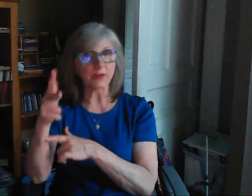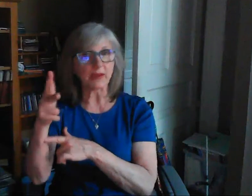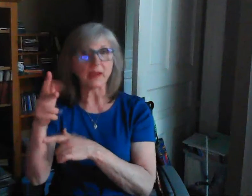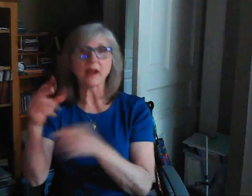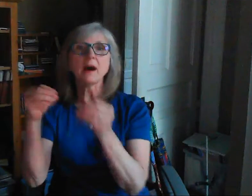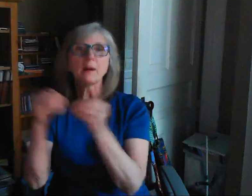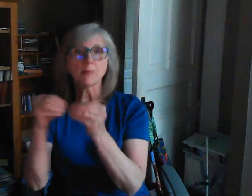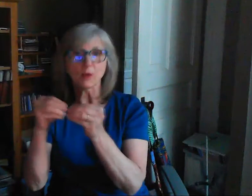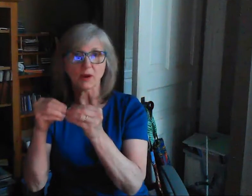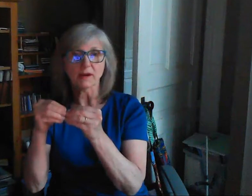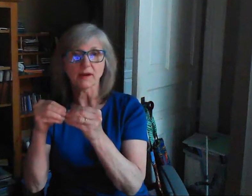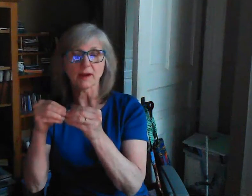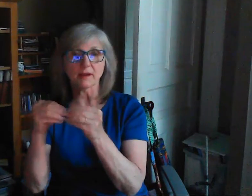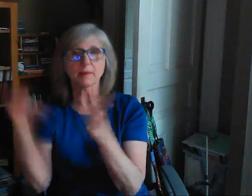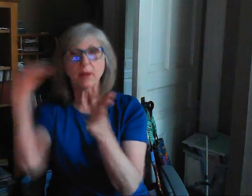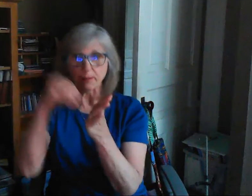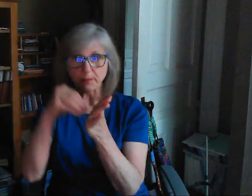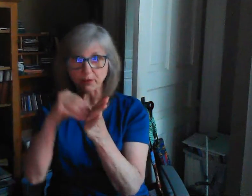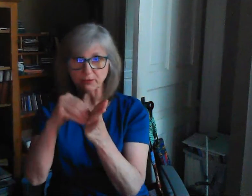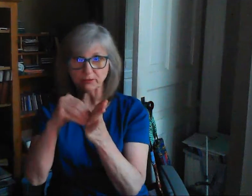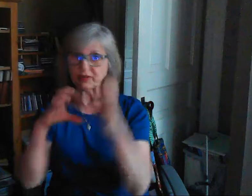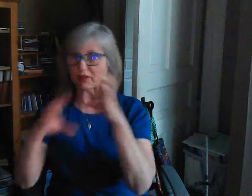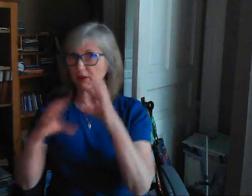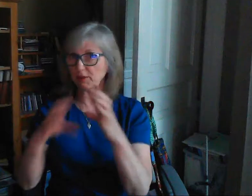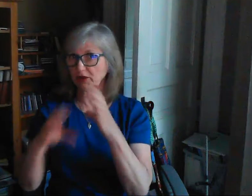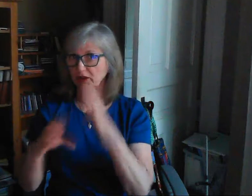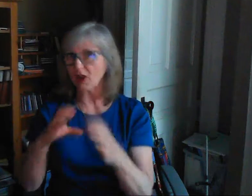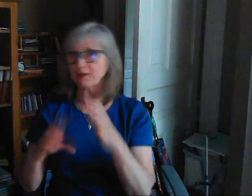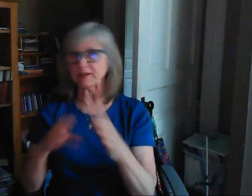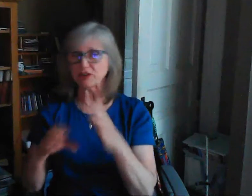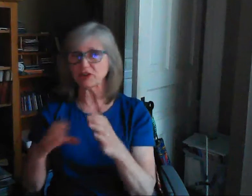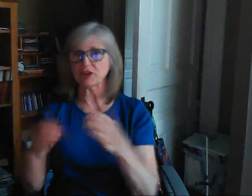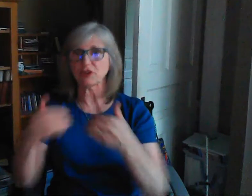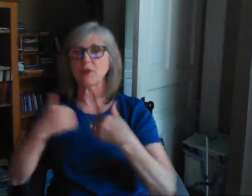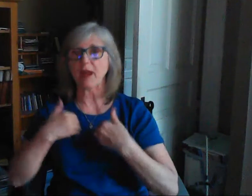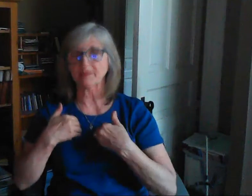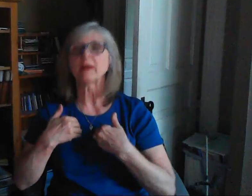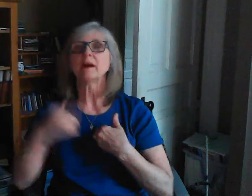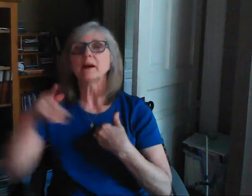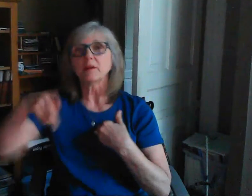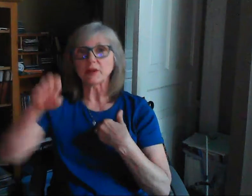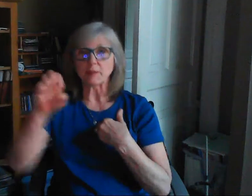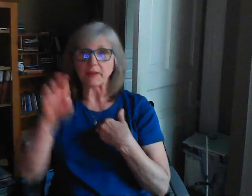2-3 more posts in the conversation that you have with your